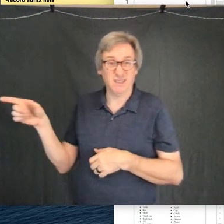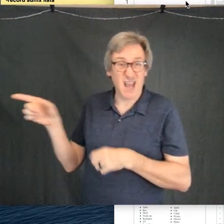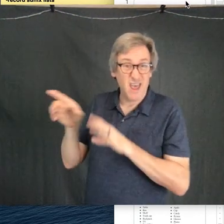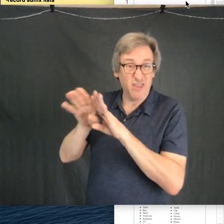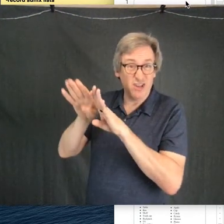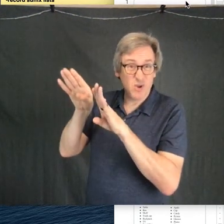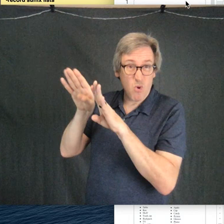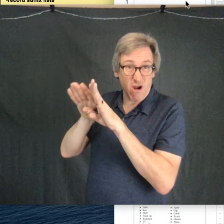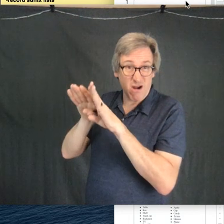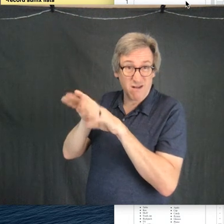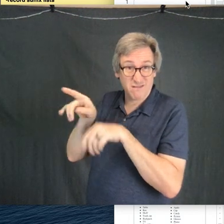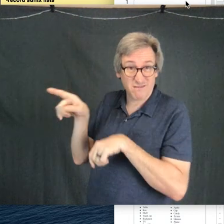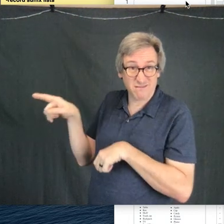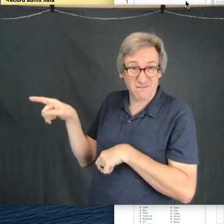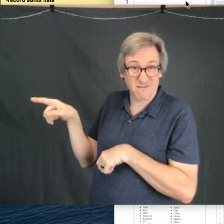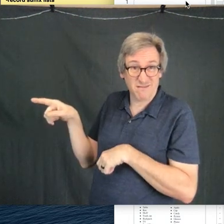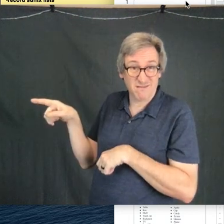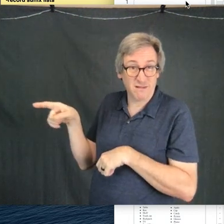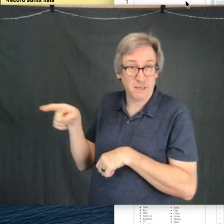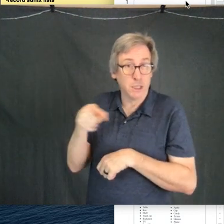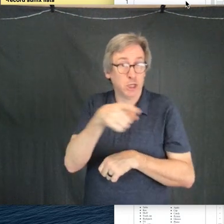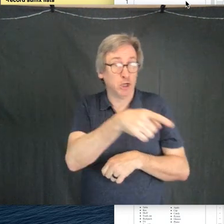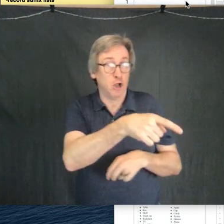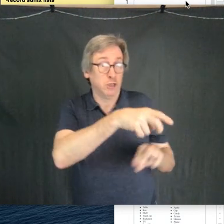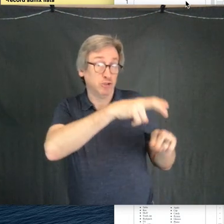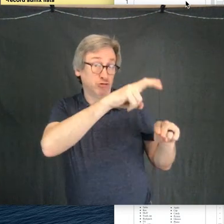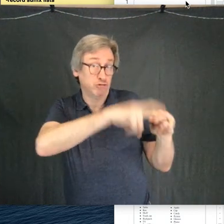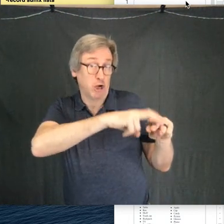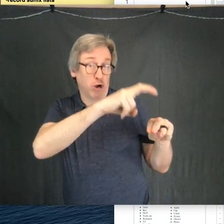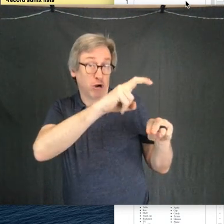said the door,